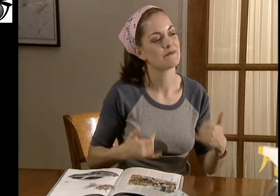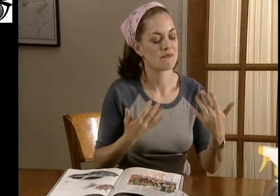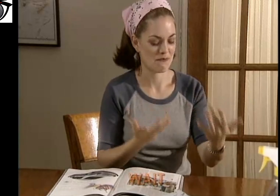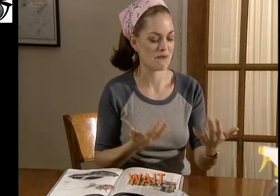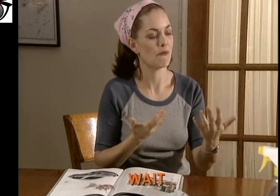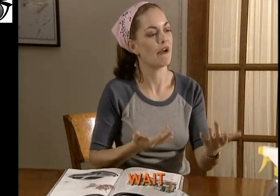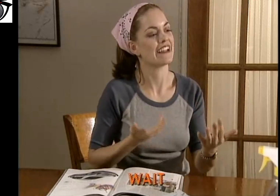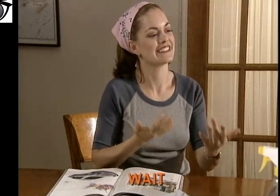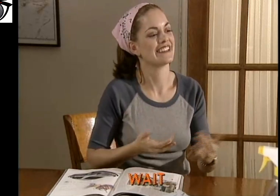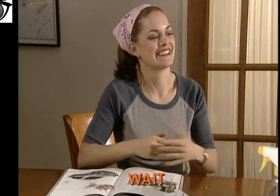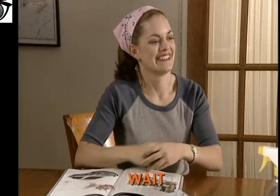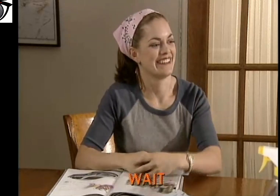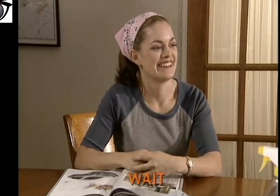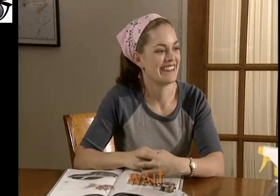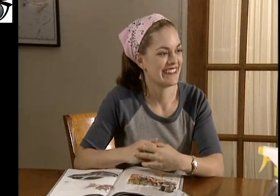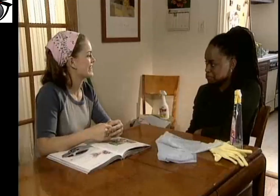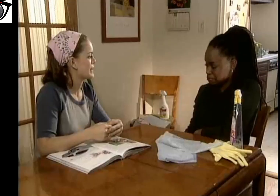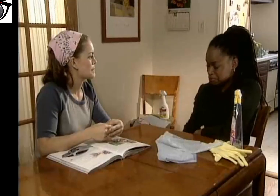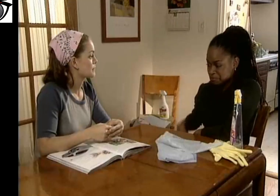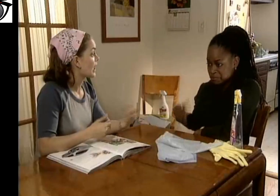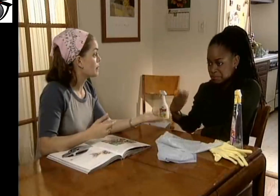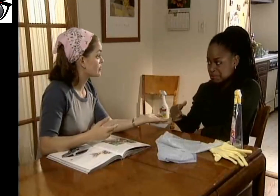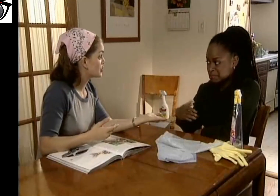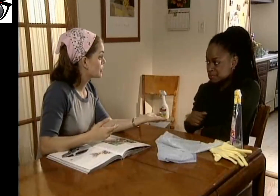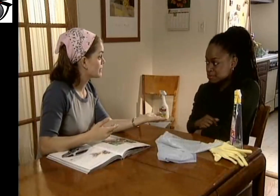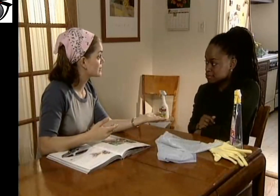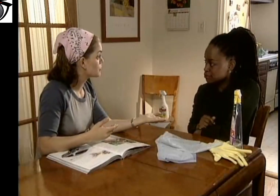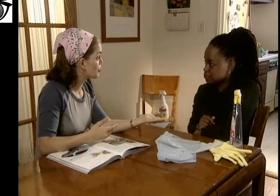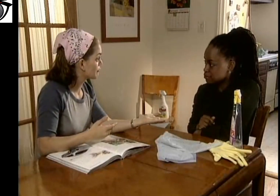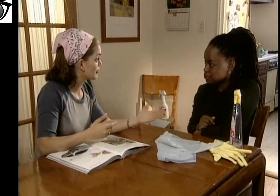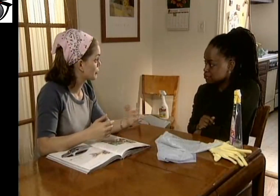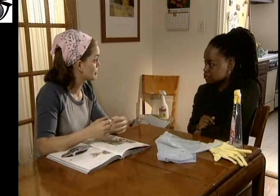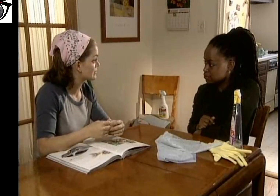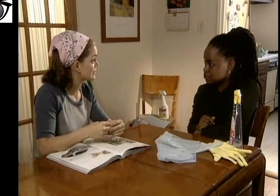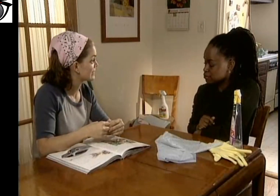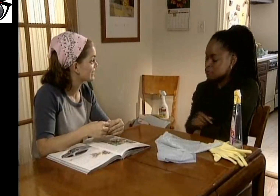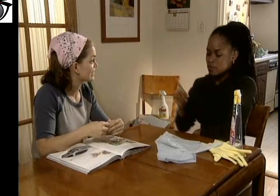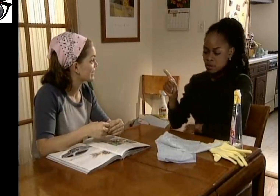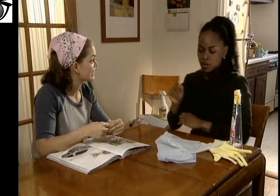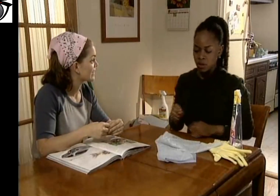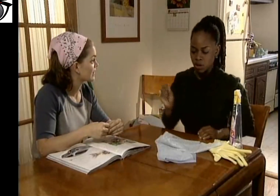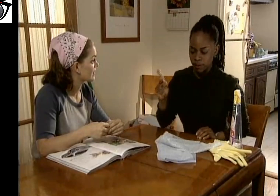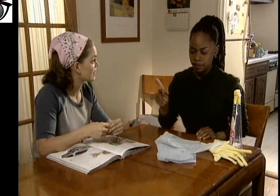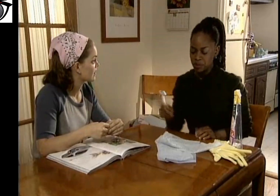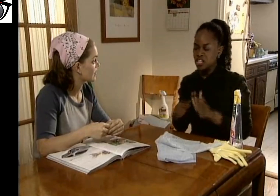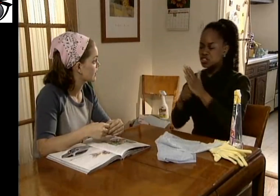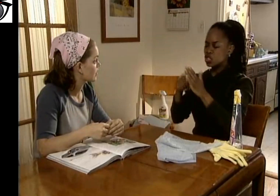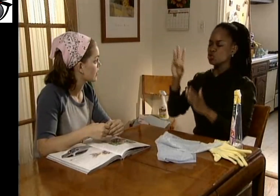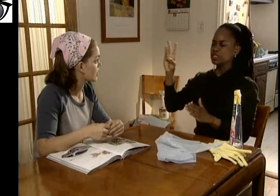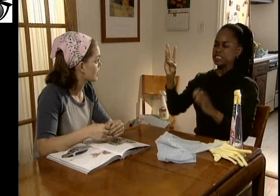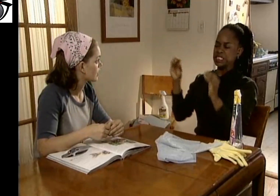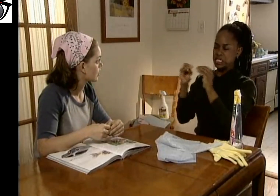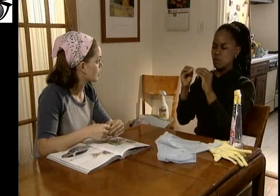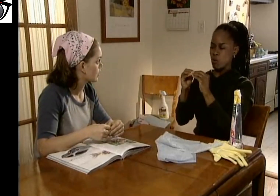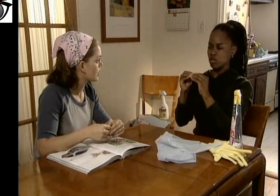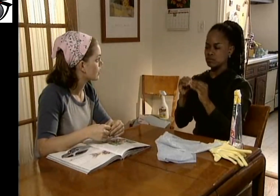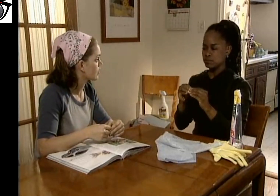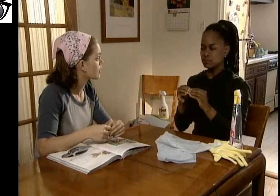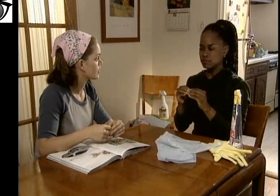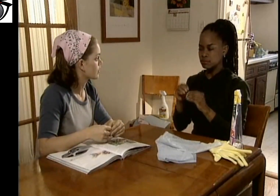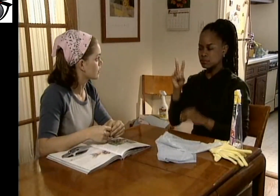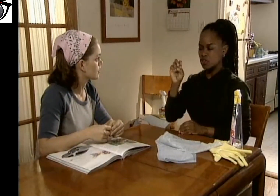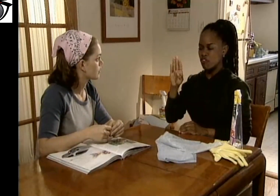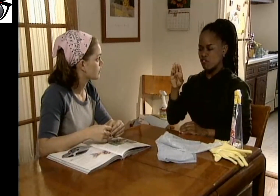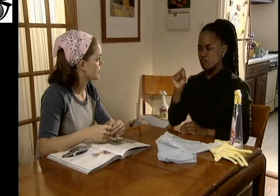play, wait. How about showing me some more verbs? Okay, here are